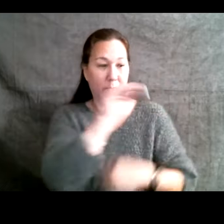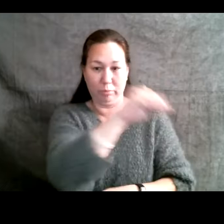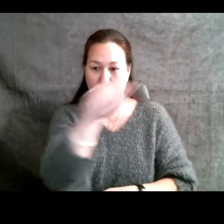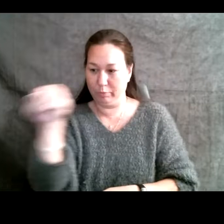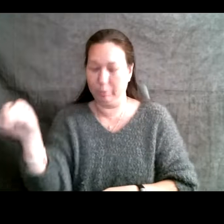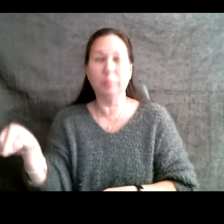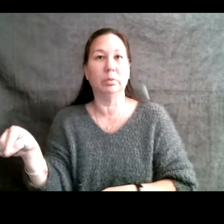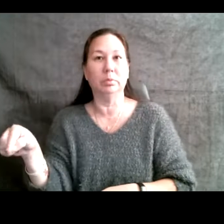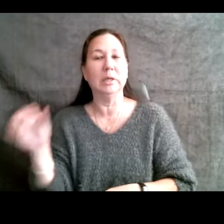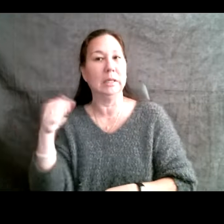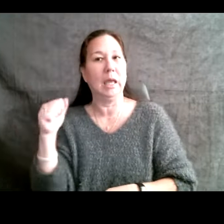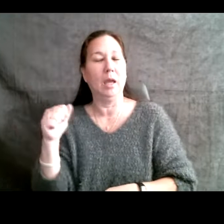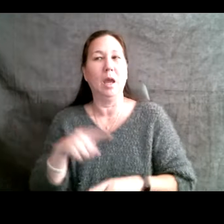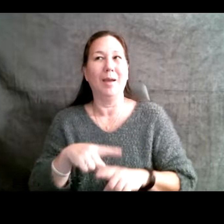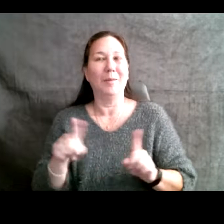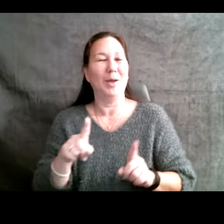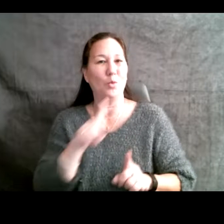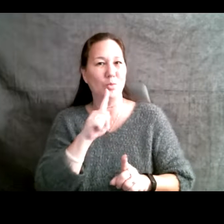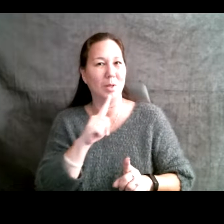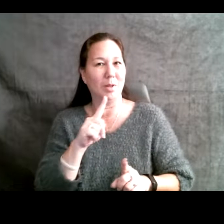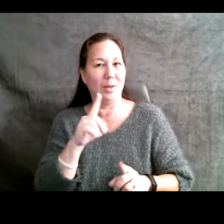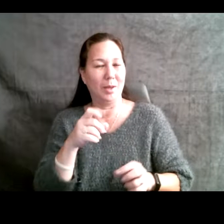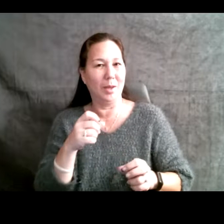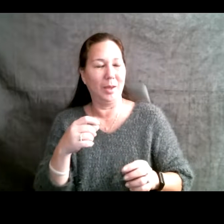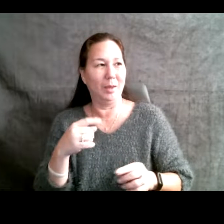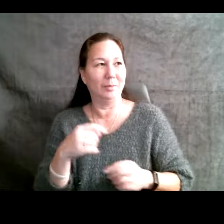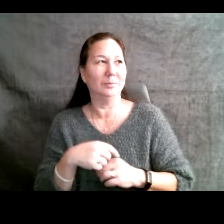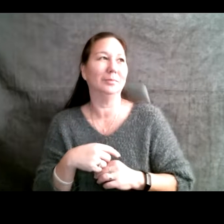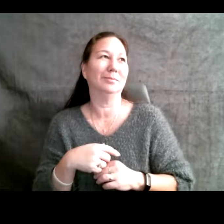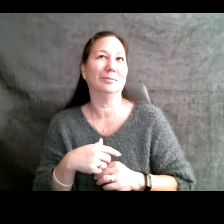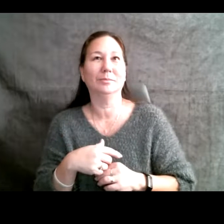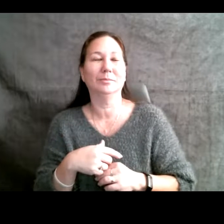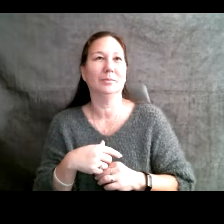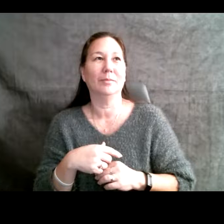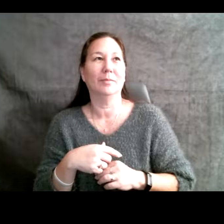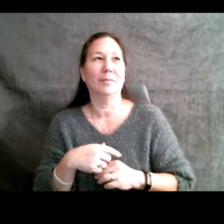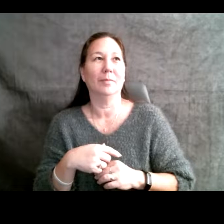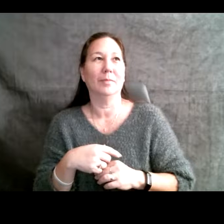Even though, ironically, I think behind the whole concept of environmental justice, it's an